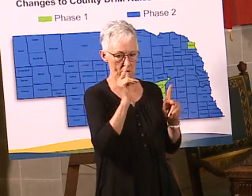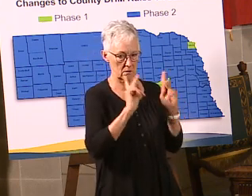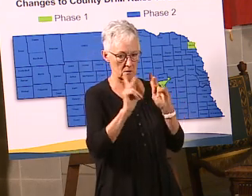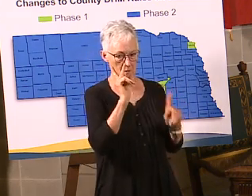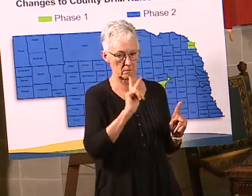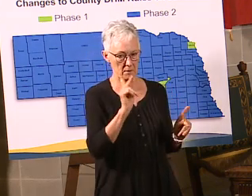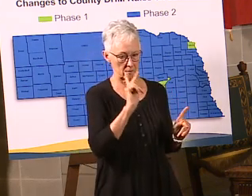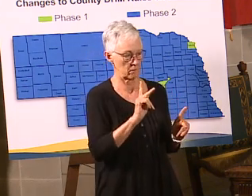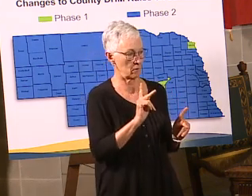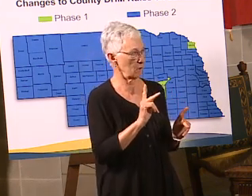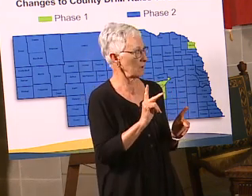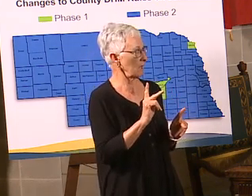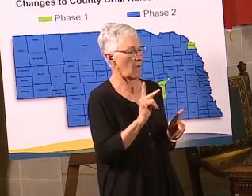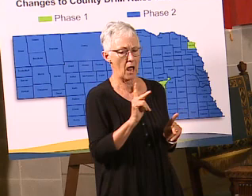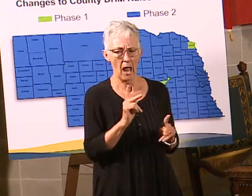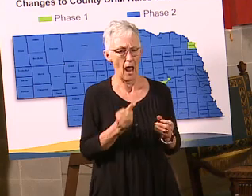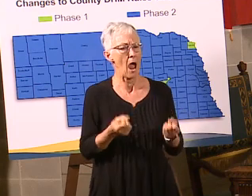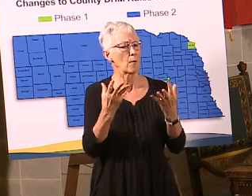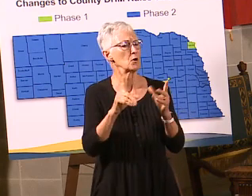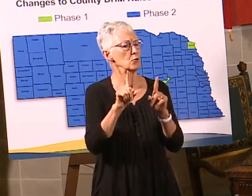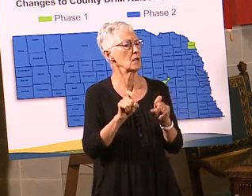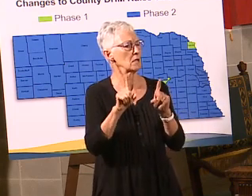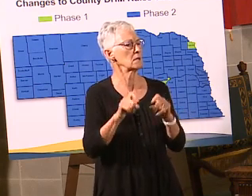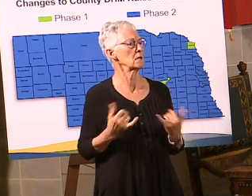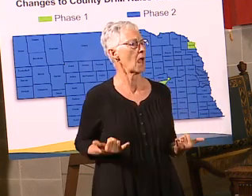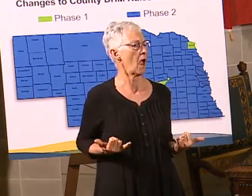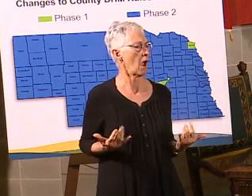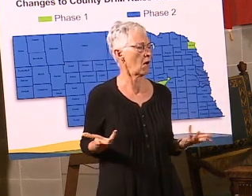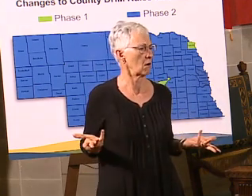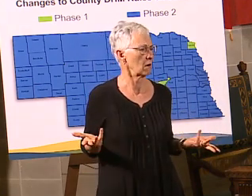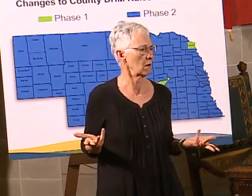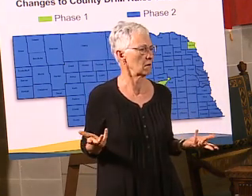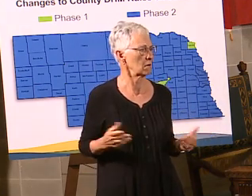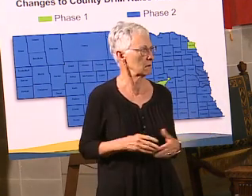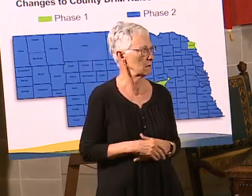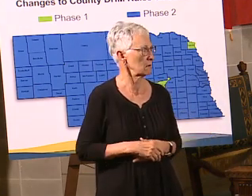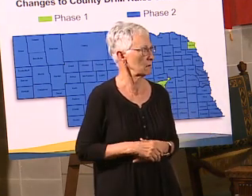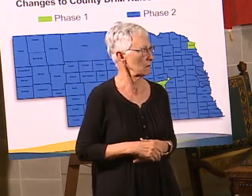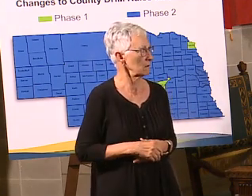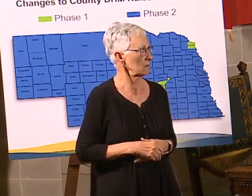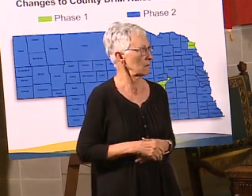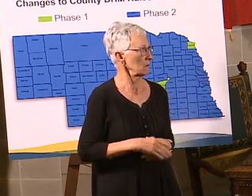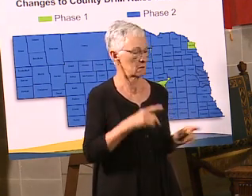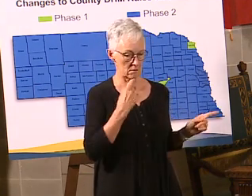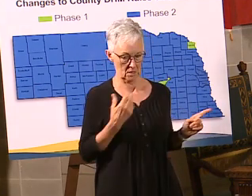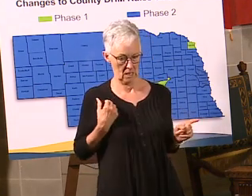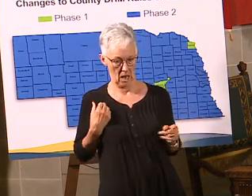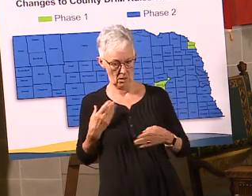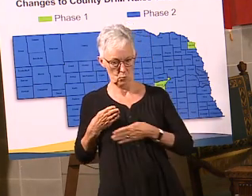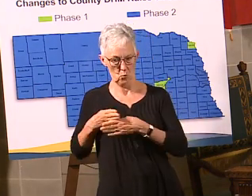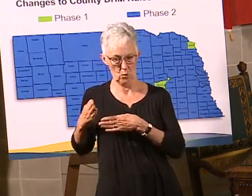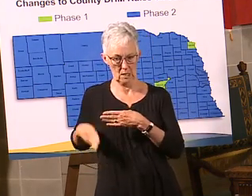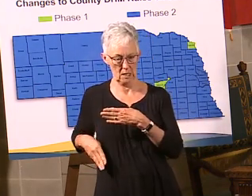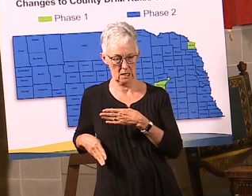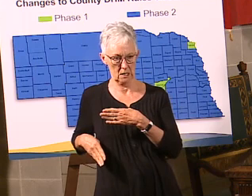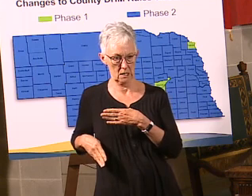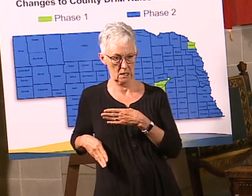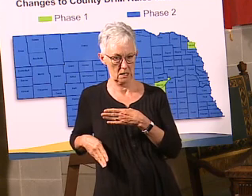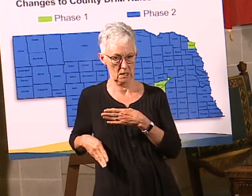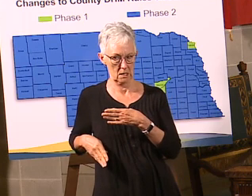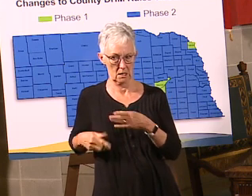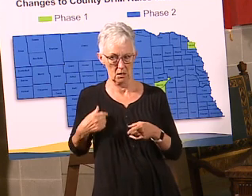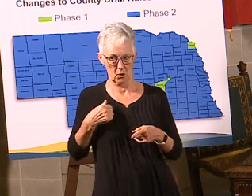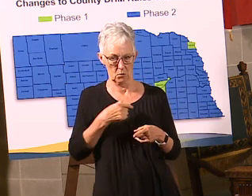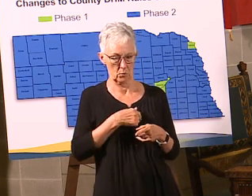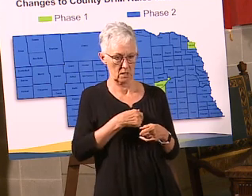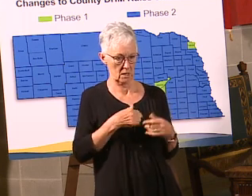He's looking for right now. One thing I will say, though, over this weekend, and I meant to mention this when we were talking about testing data, we have done, over the weekend, we crossed